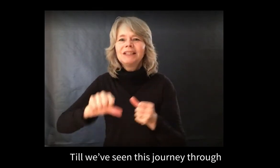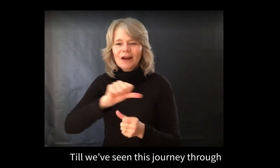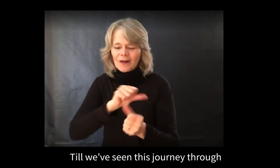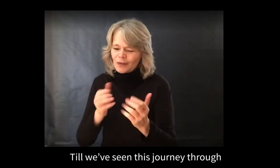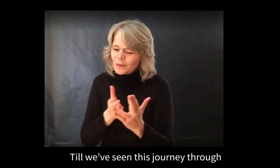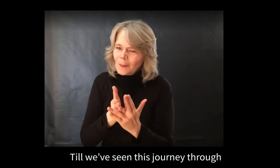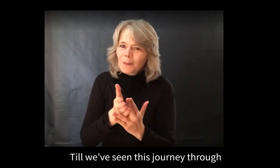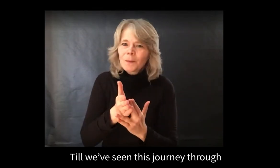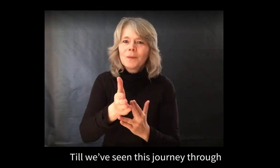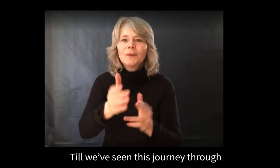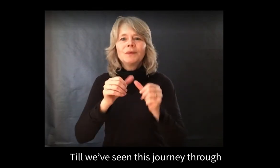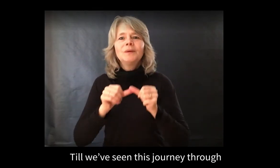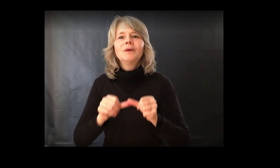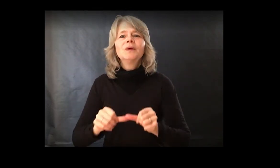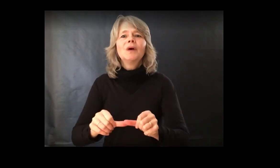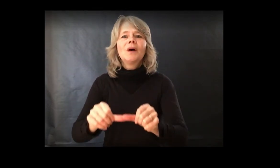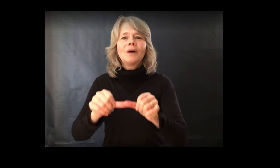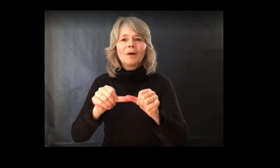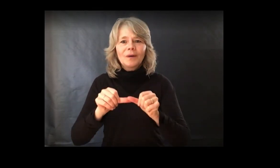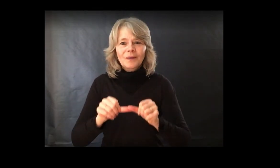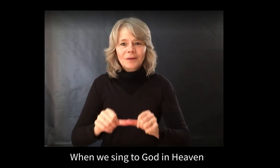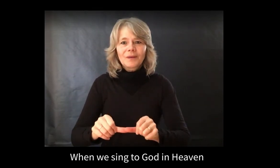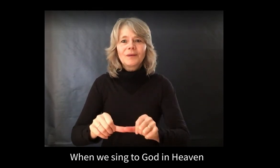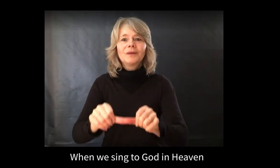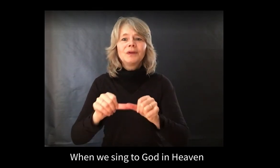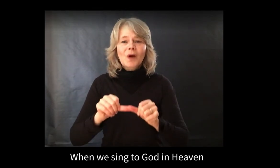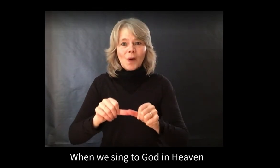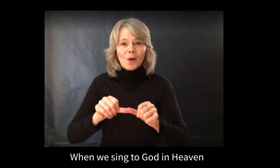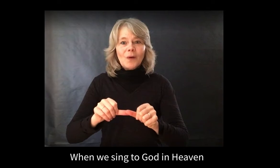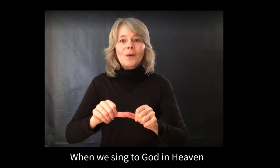we've seen this journey